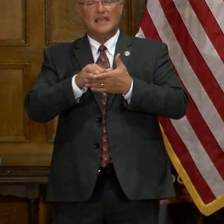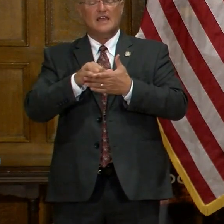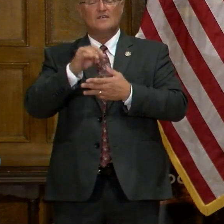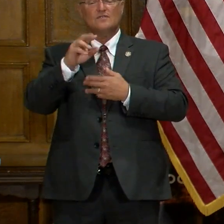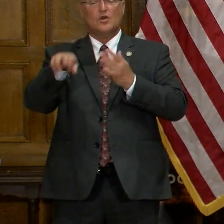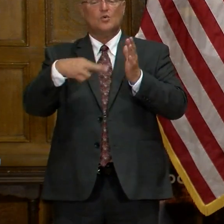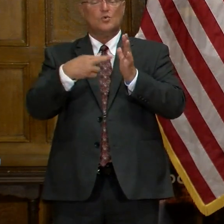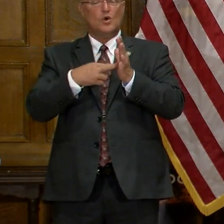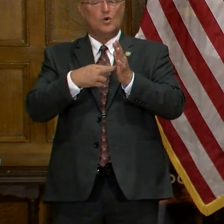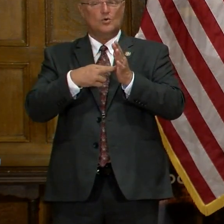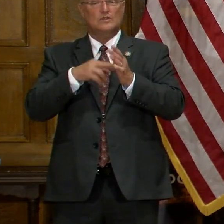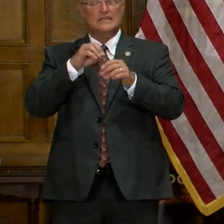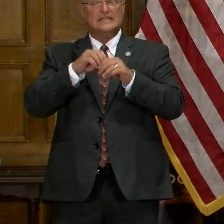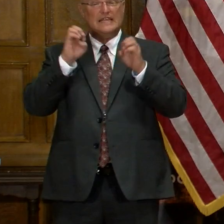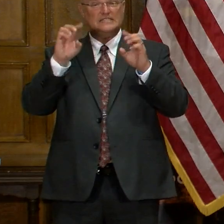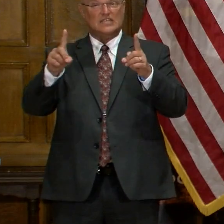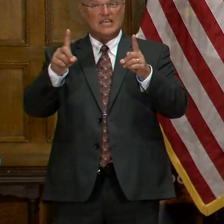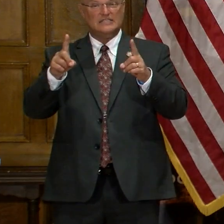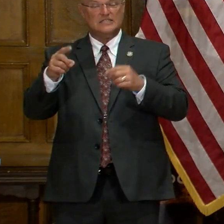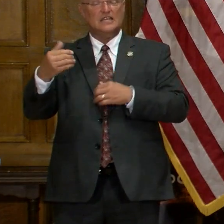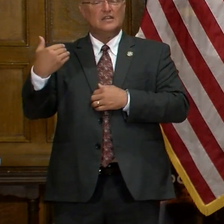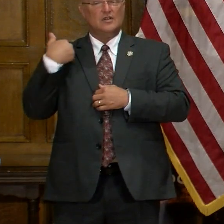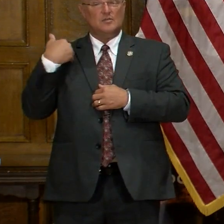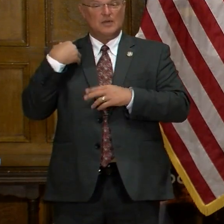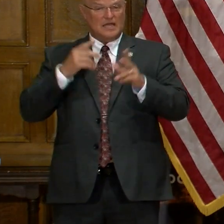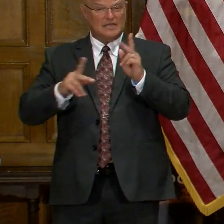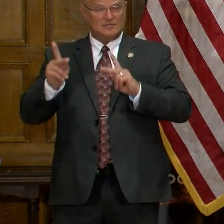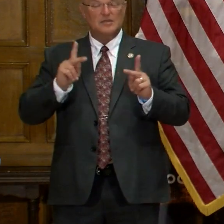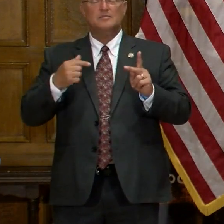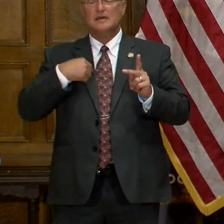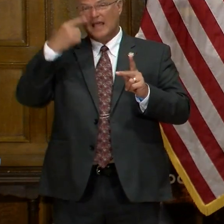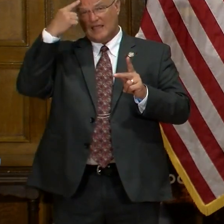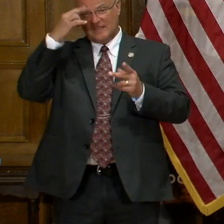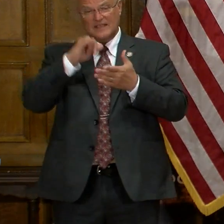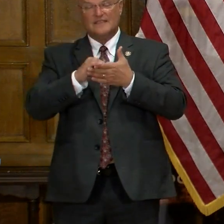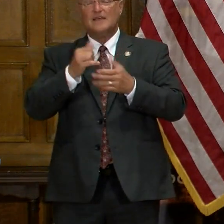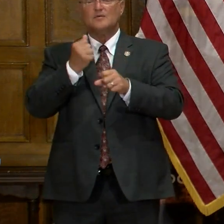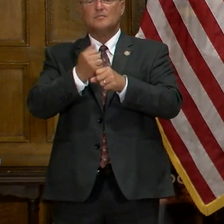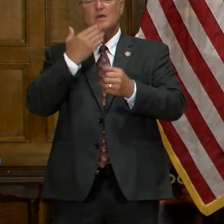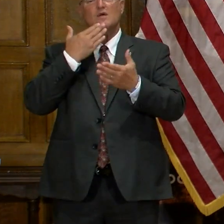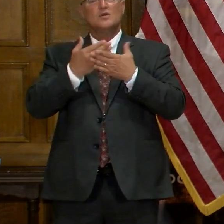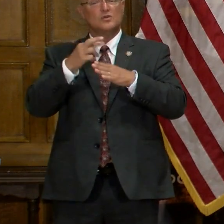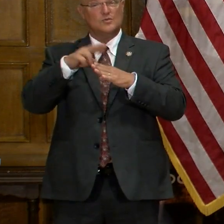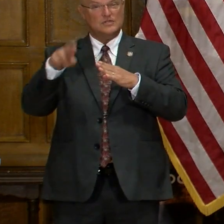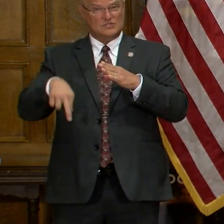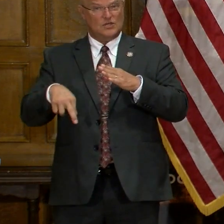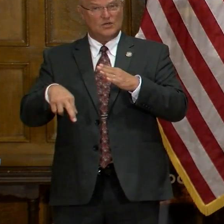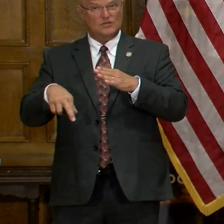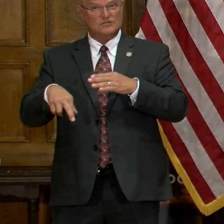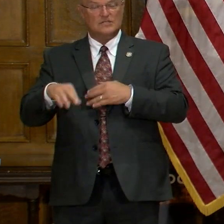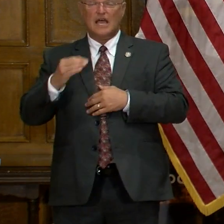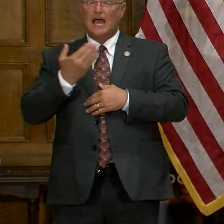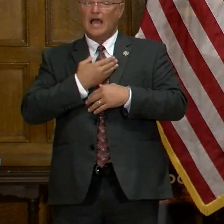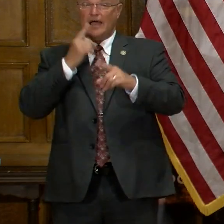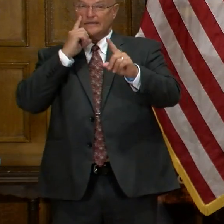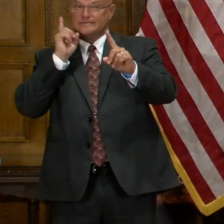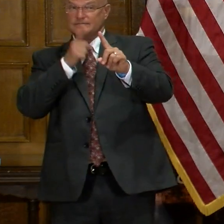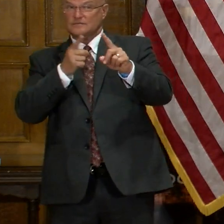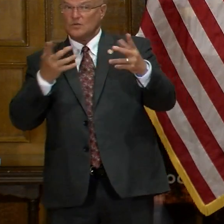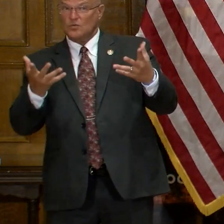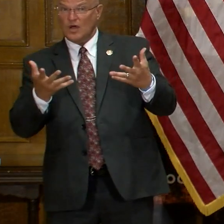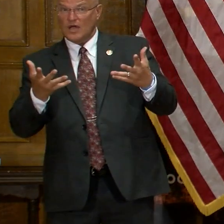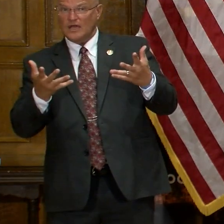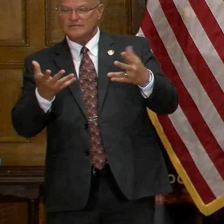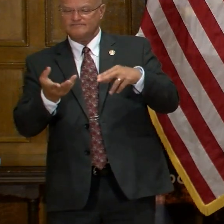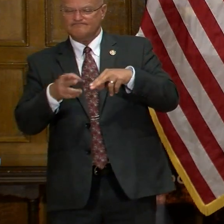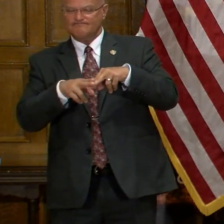to play in education and reminding people, and I think that will produce good results. You know, our objective is to